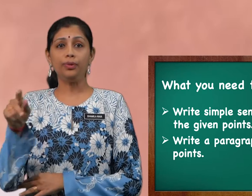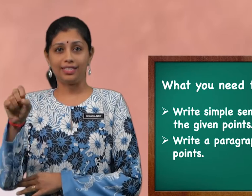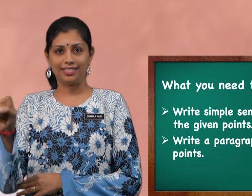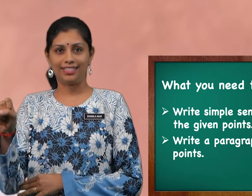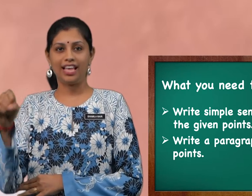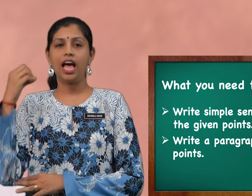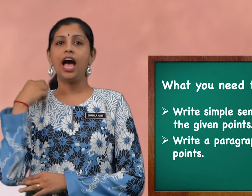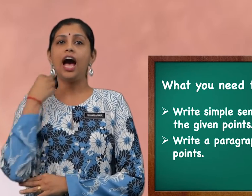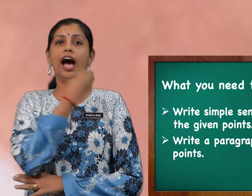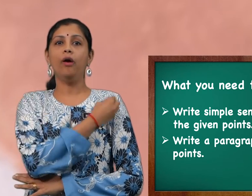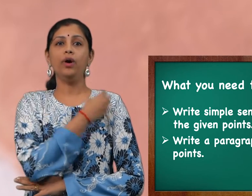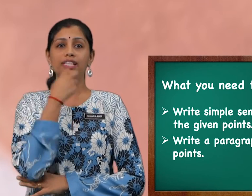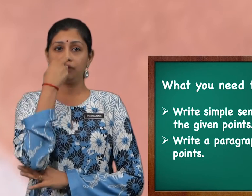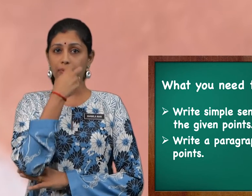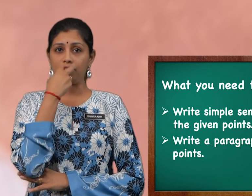Pupils, our speech